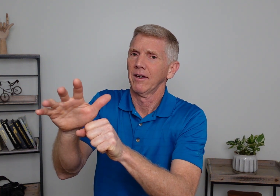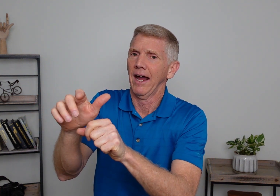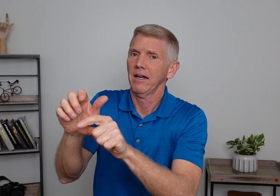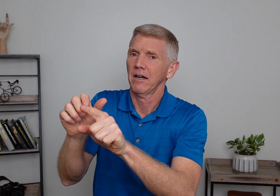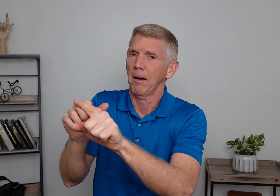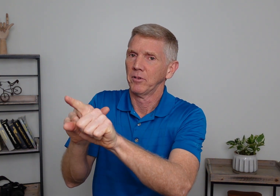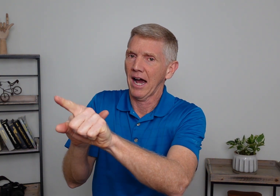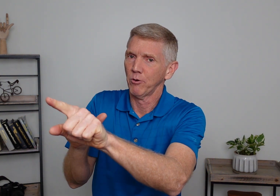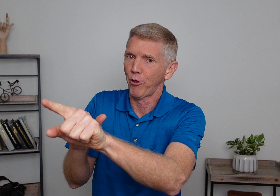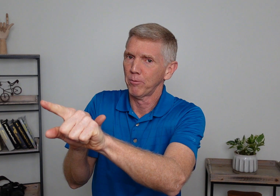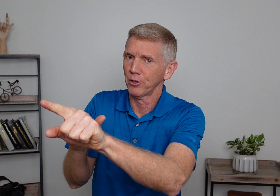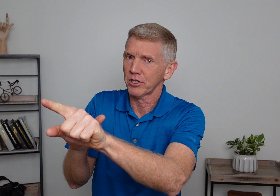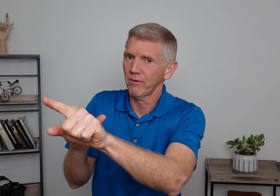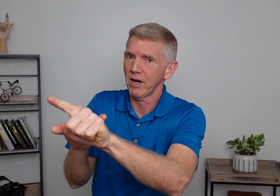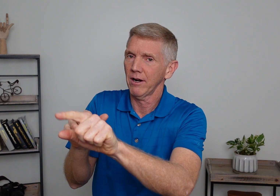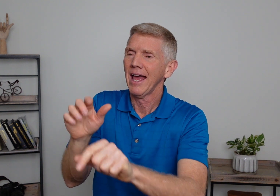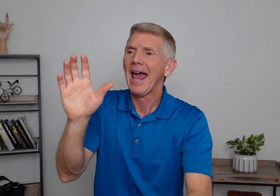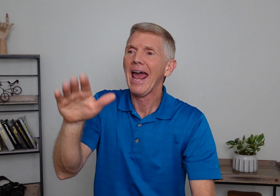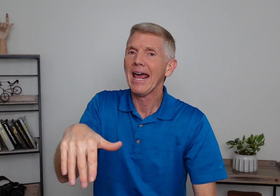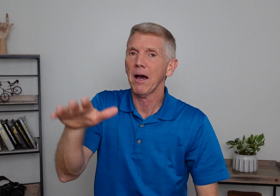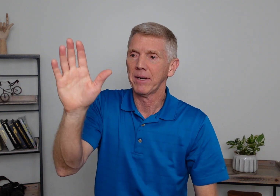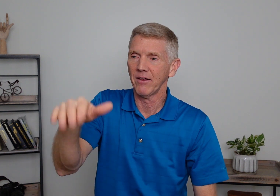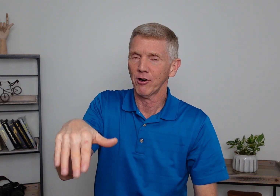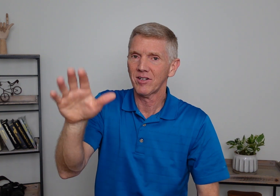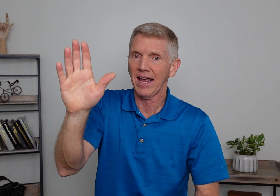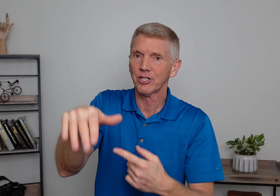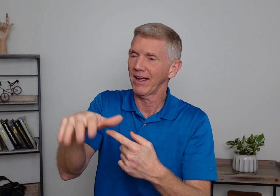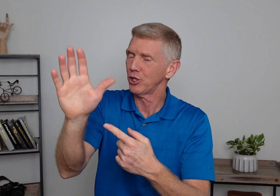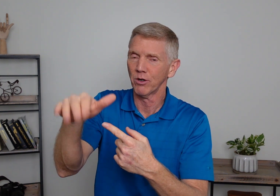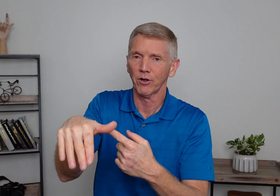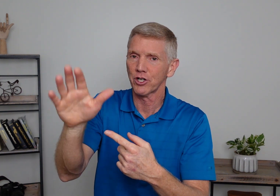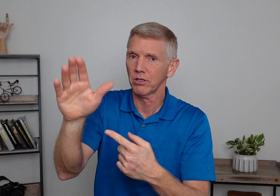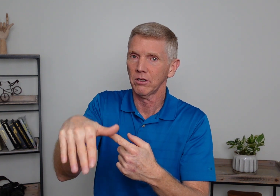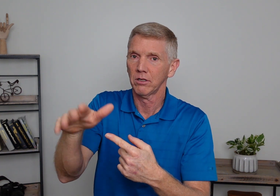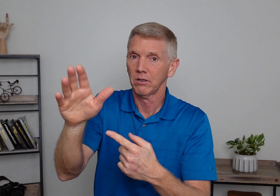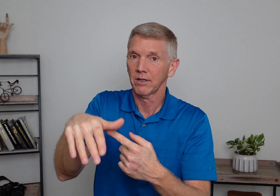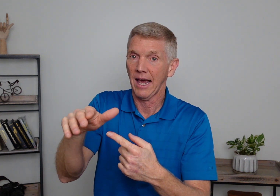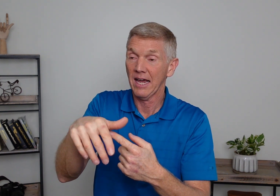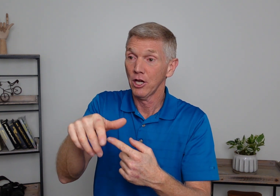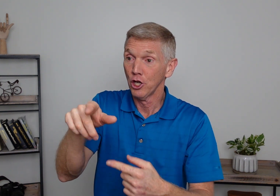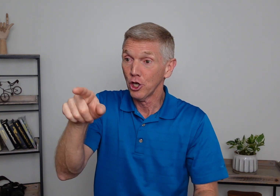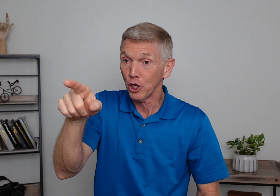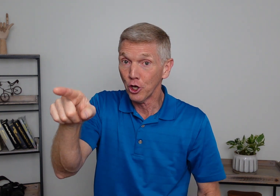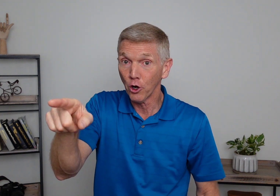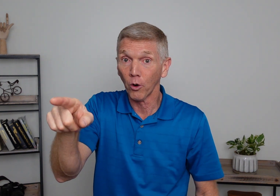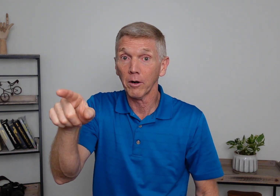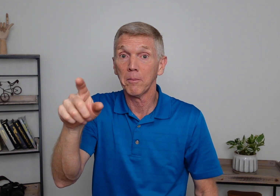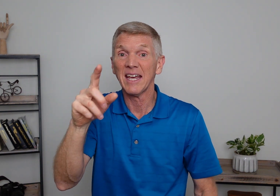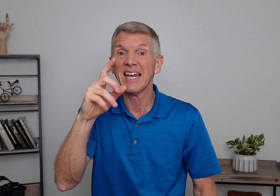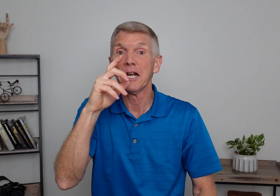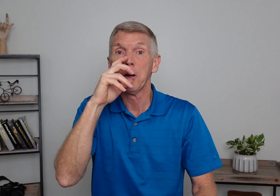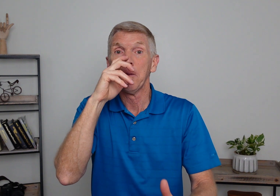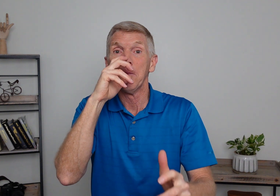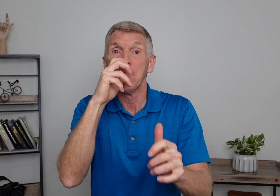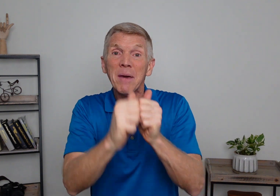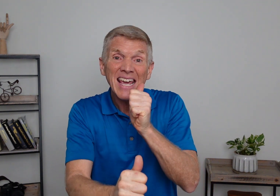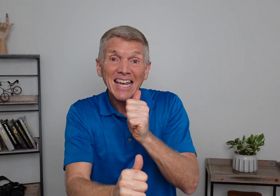Okay, I'm talking to a third person over here. Hey, I'm getting their attention. That's universal. Okay, you're being